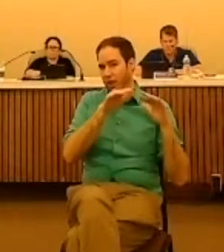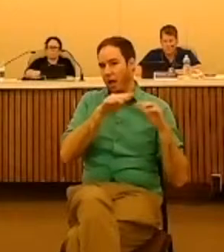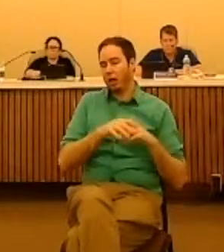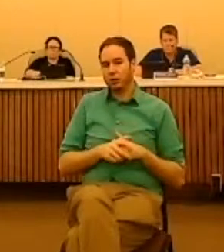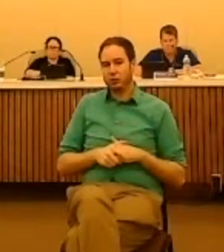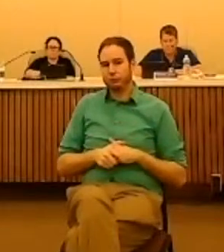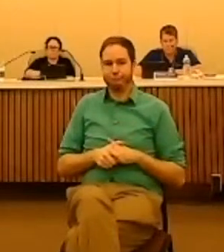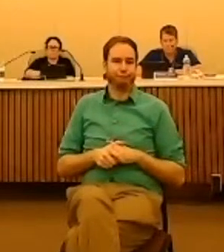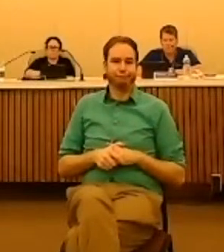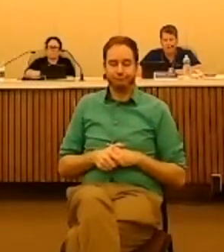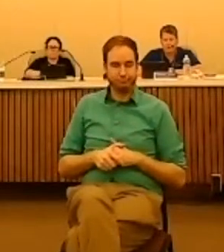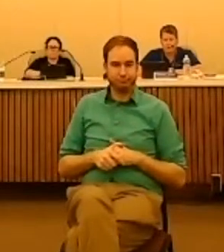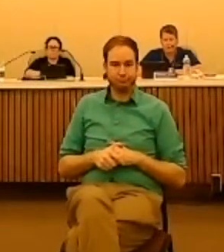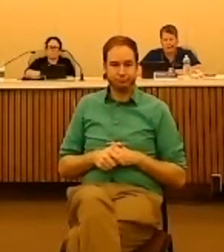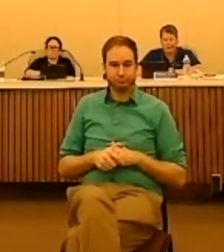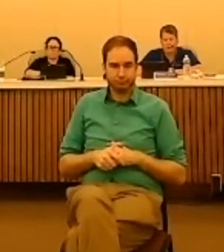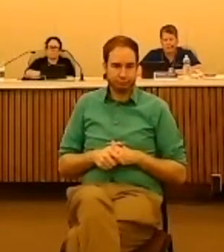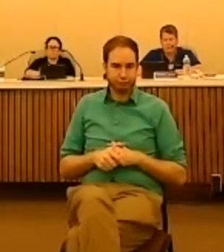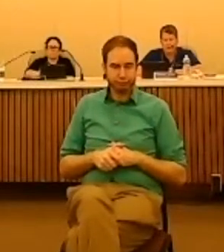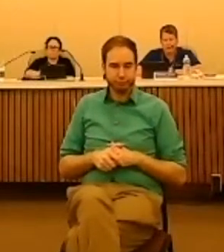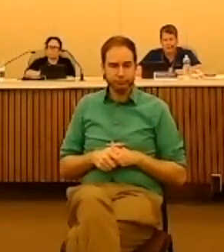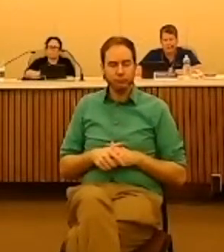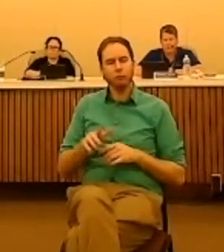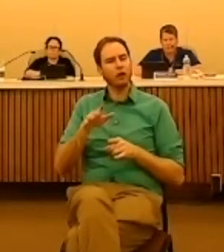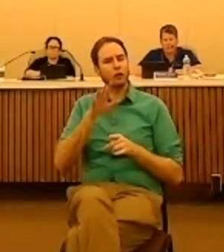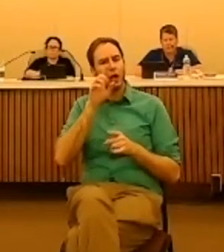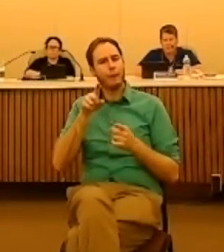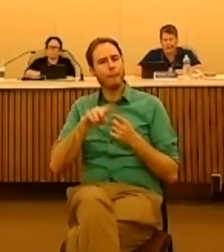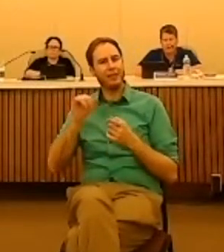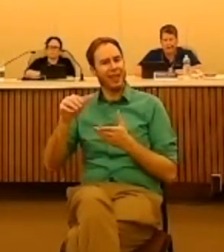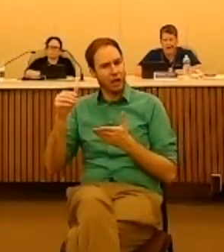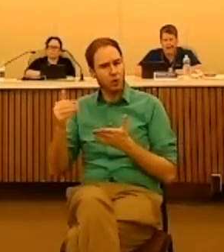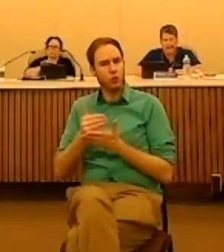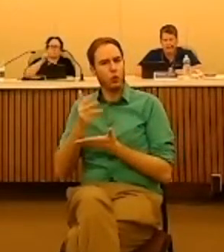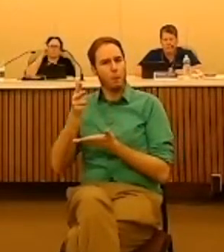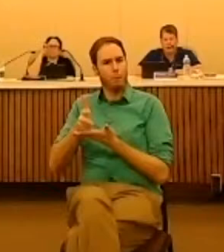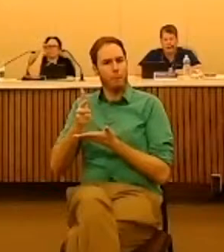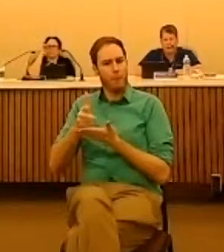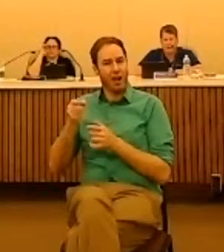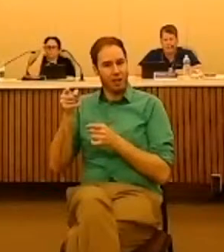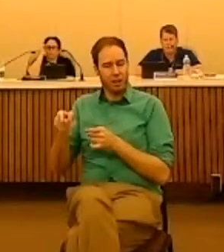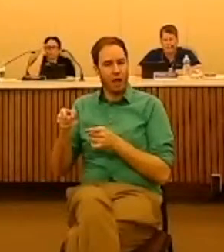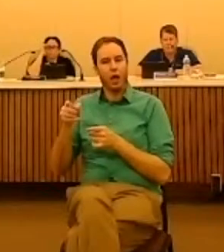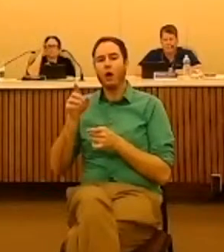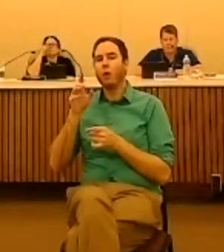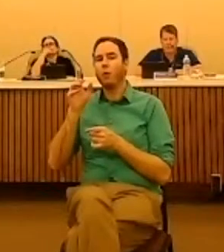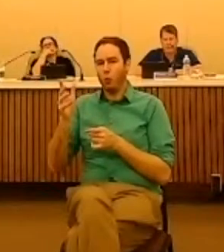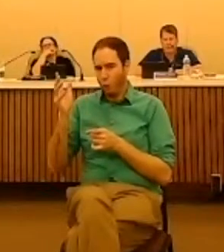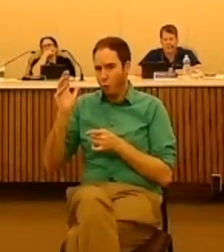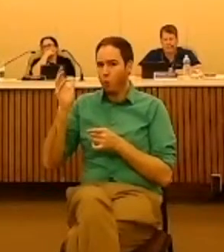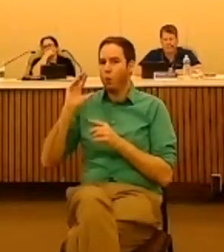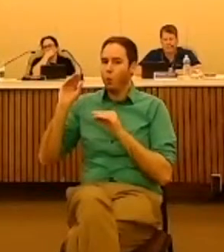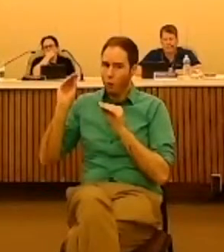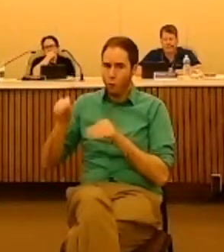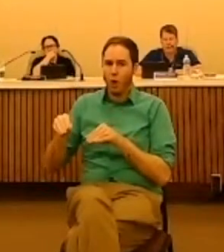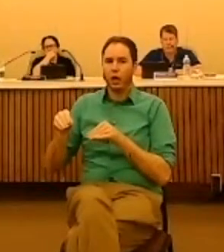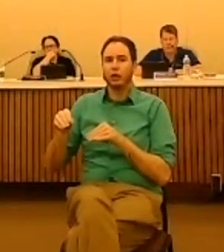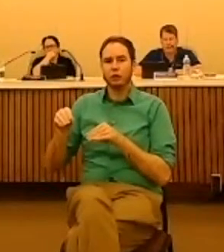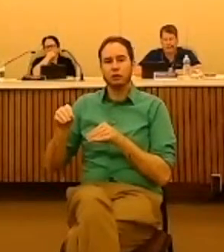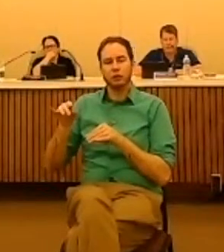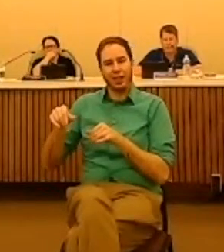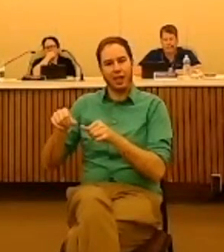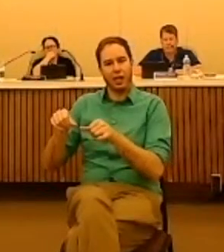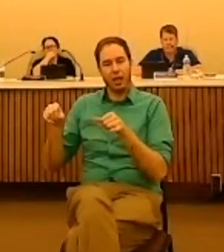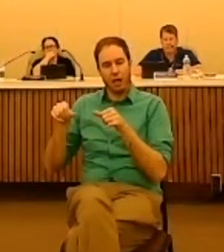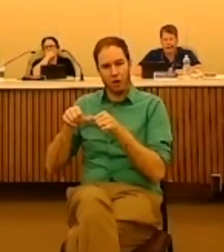I mean, it's got to be cleaned if out. you're talking about the new parking lot, that new parking lot was put in an